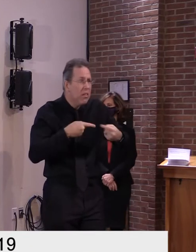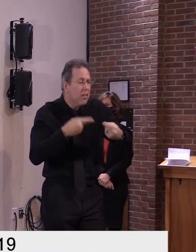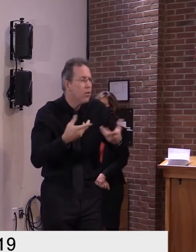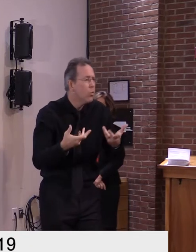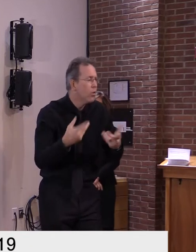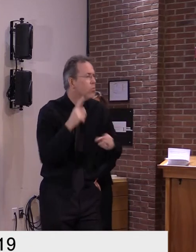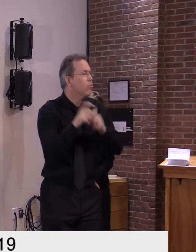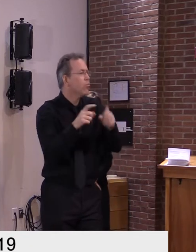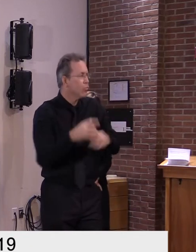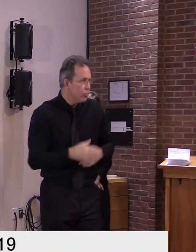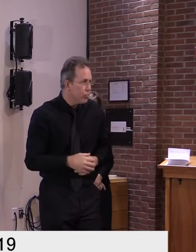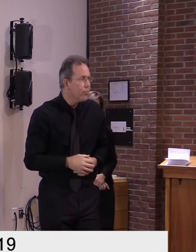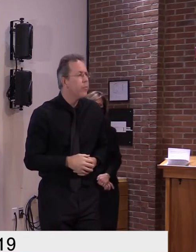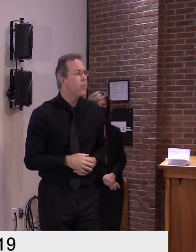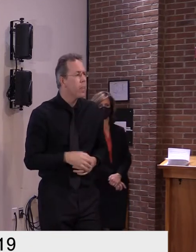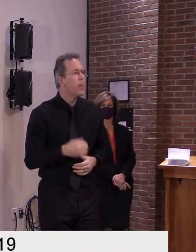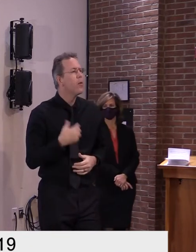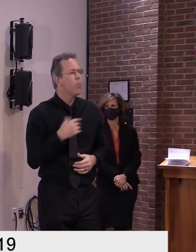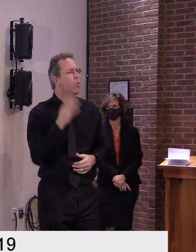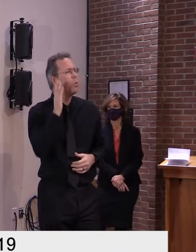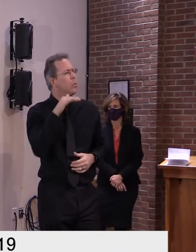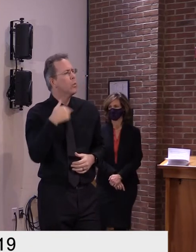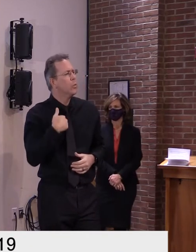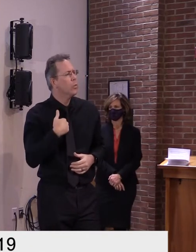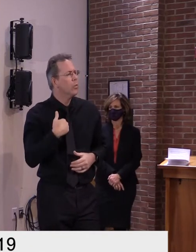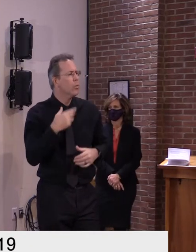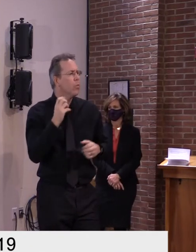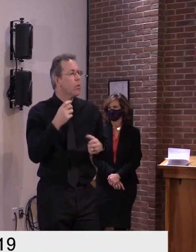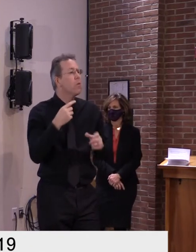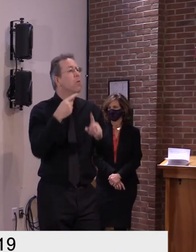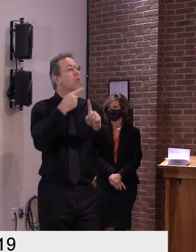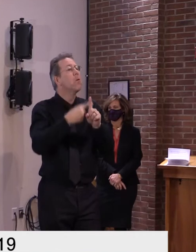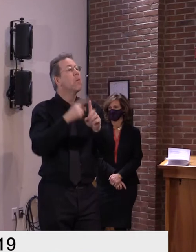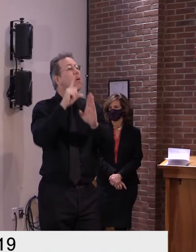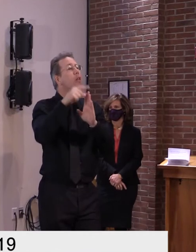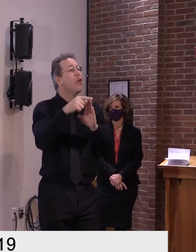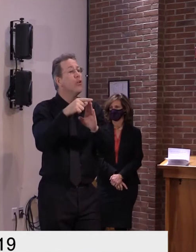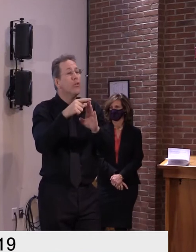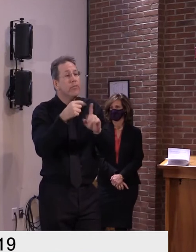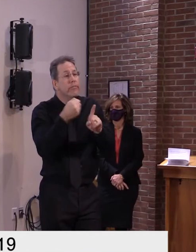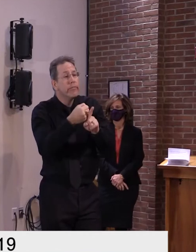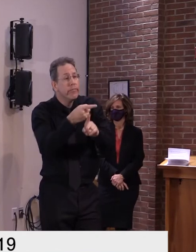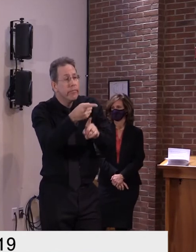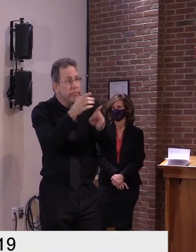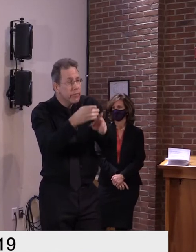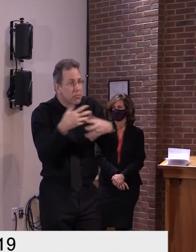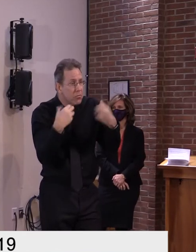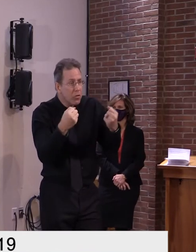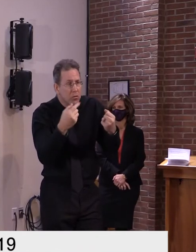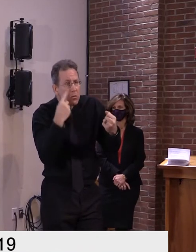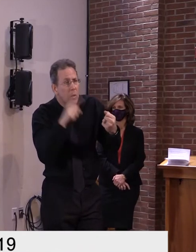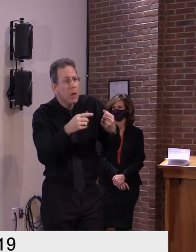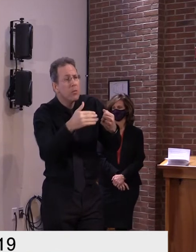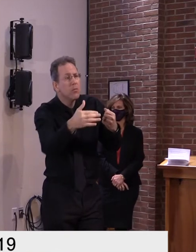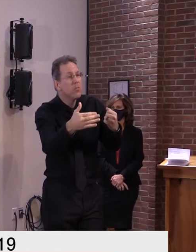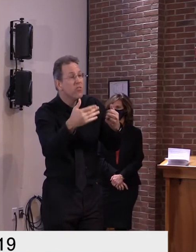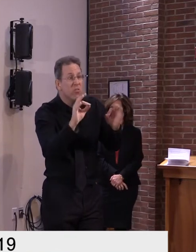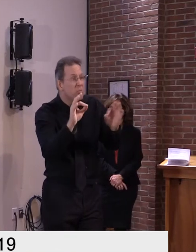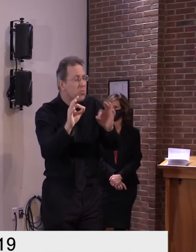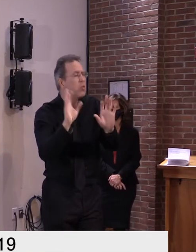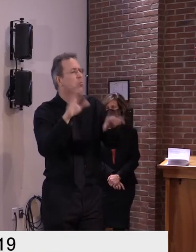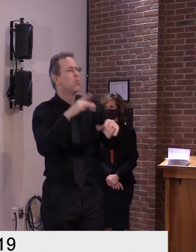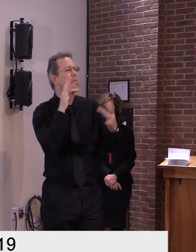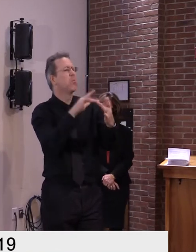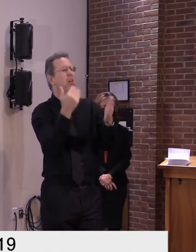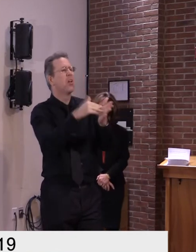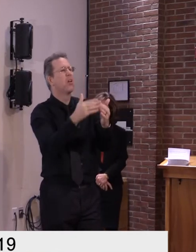one-month point, and within that one-month period, as opposed to beyond 1 month. And as you could see with the number